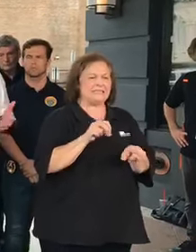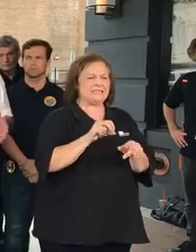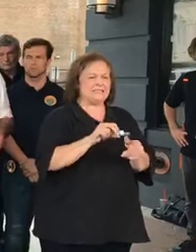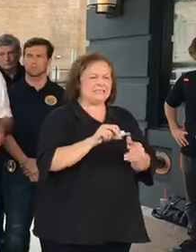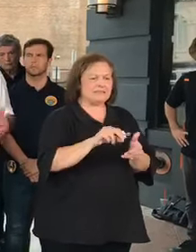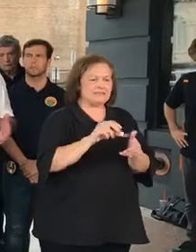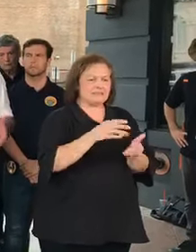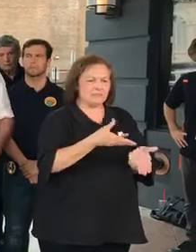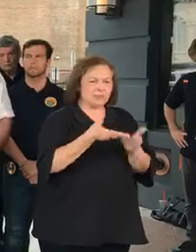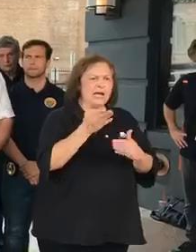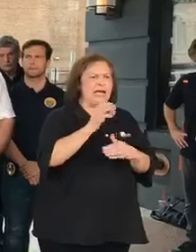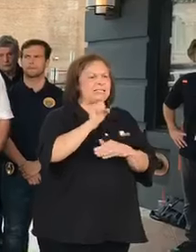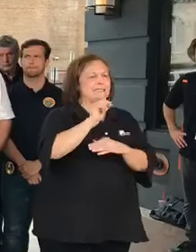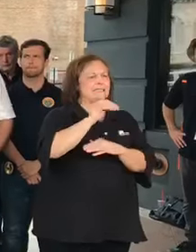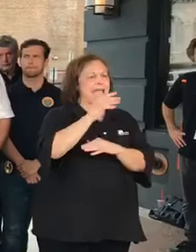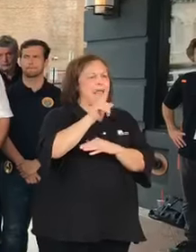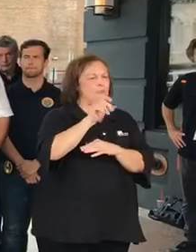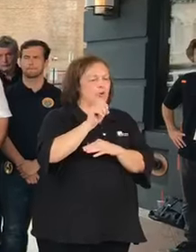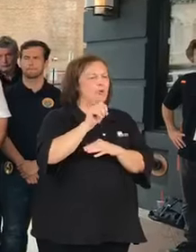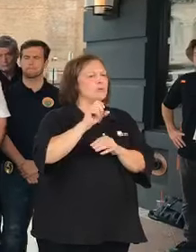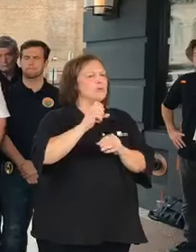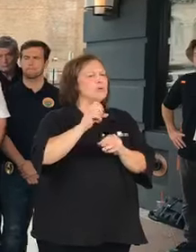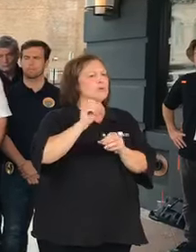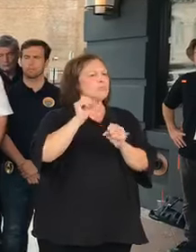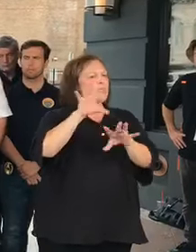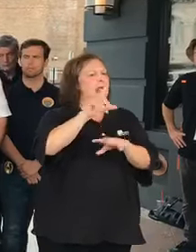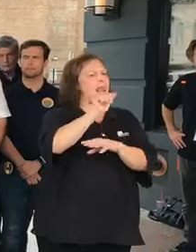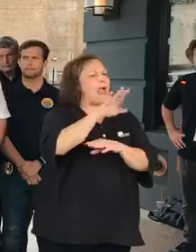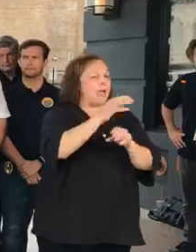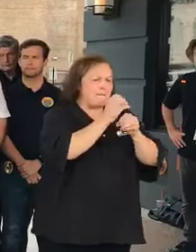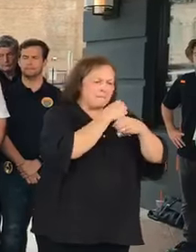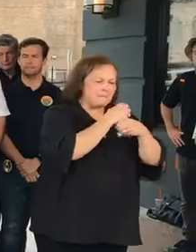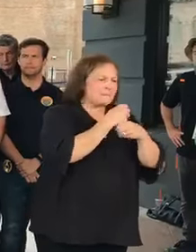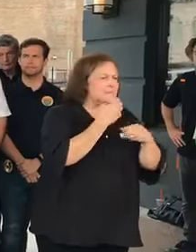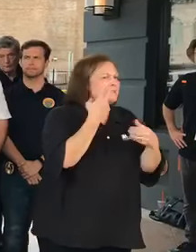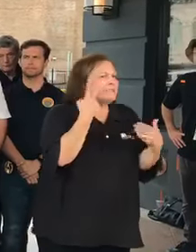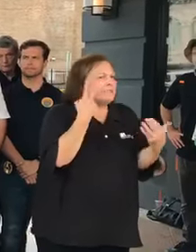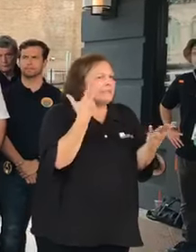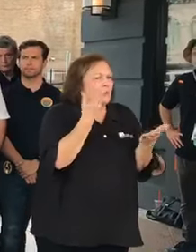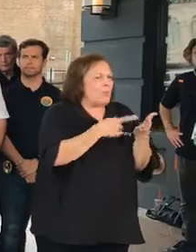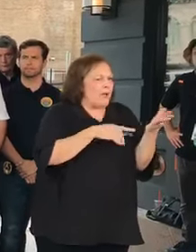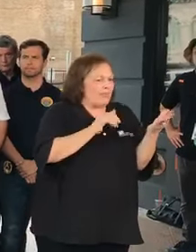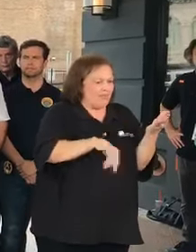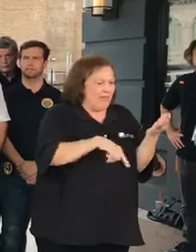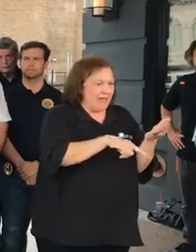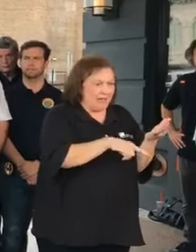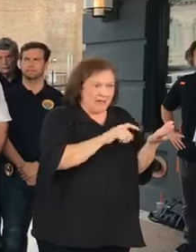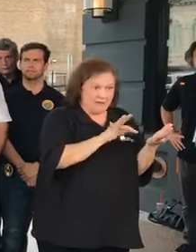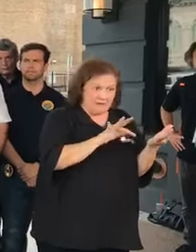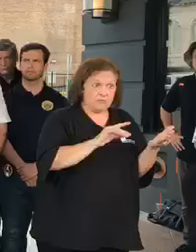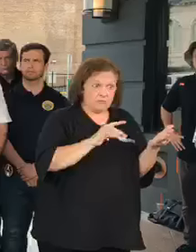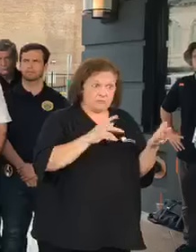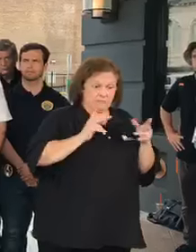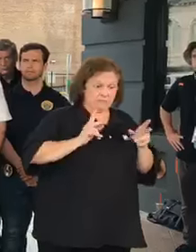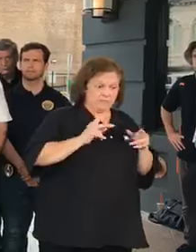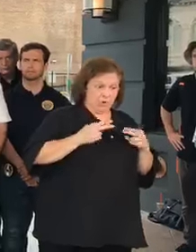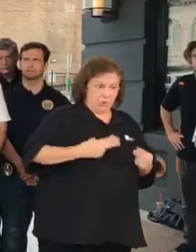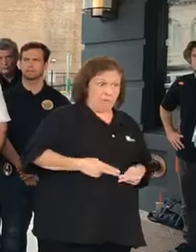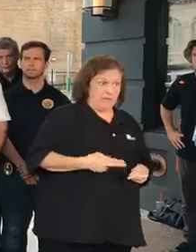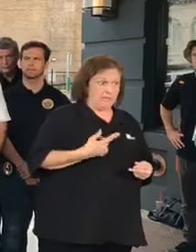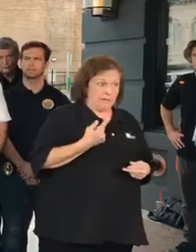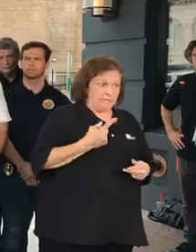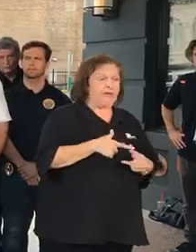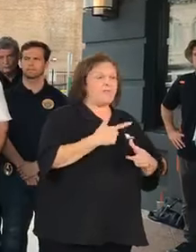swab, get a sample, and send it to a lab. And we'll progress from where that is. If it's something human, we'll take the next steps